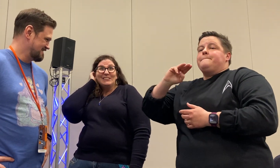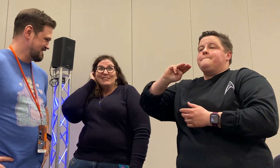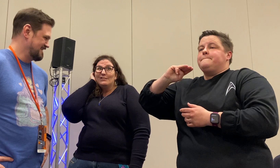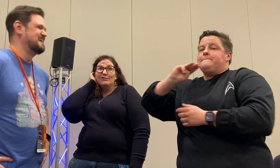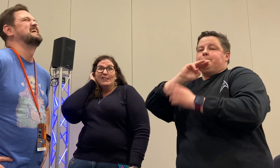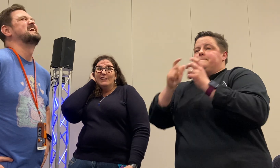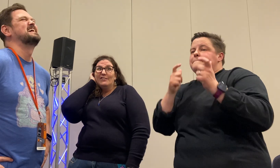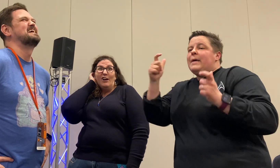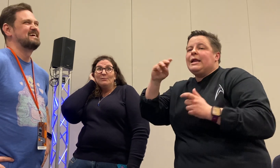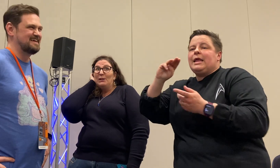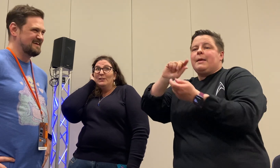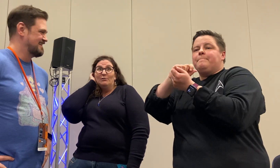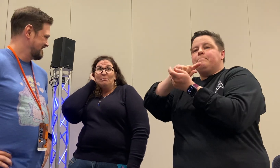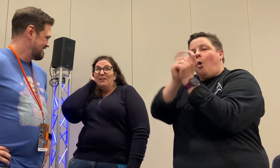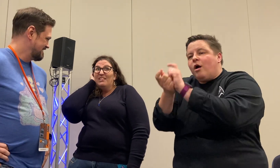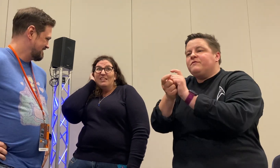and we didn't talk about Rita Repulsa.